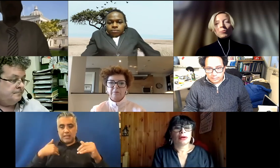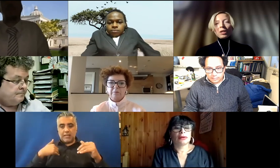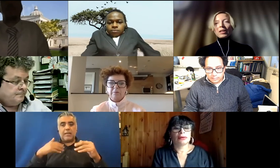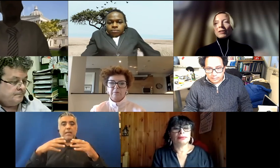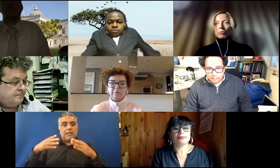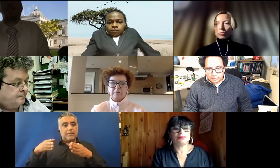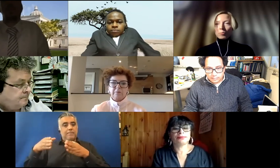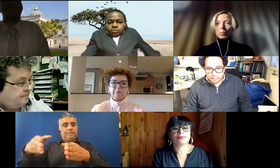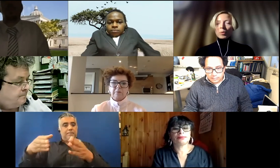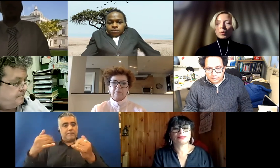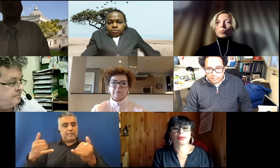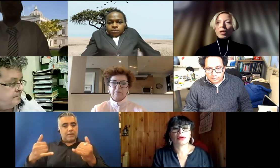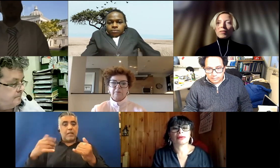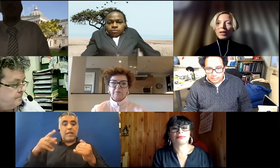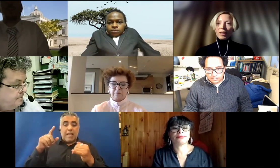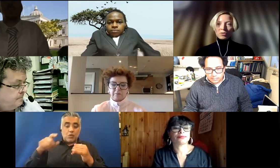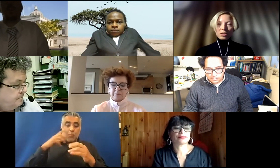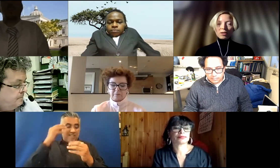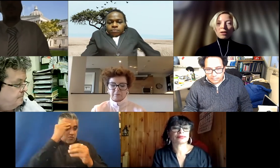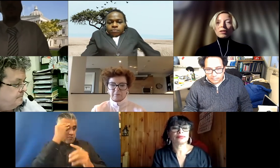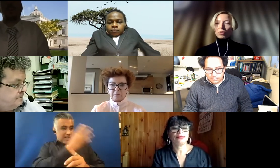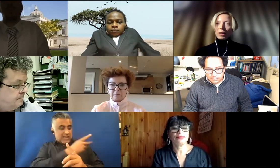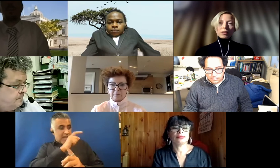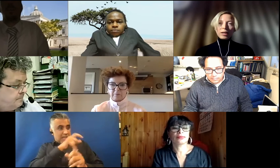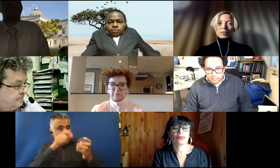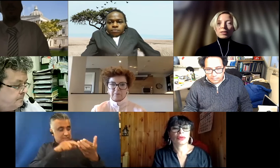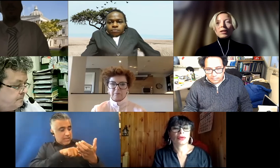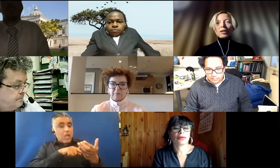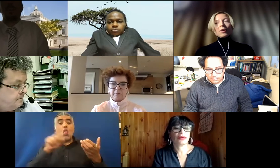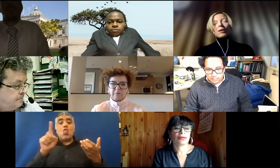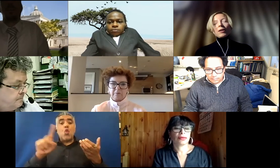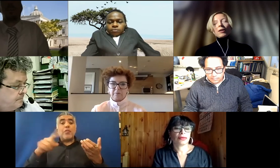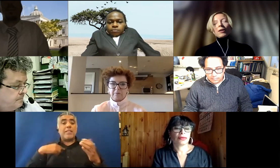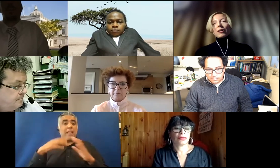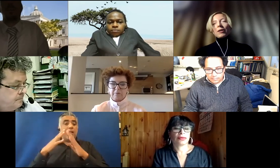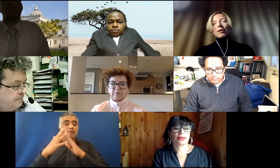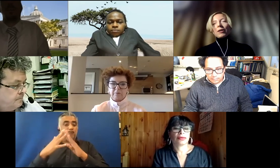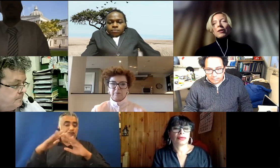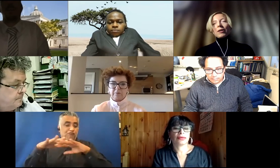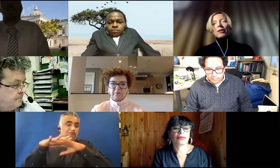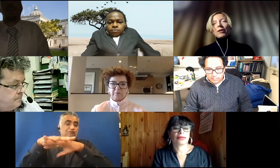moment. It can inform them about where they have the traffic lights,